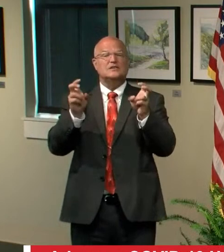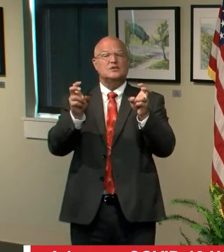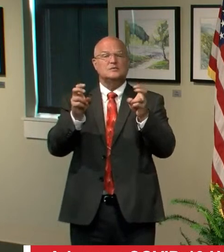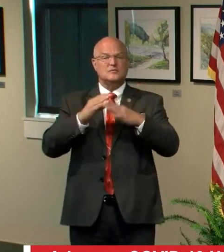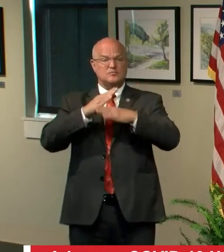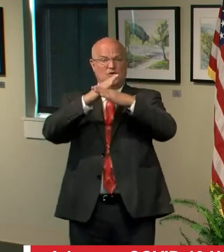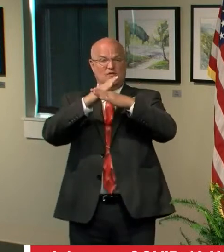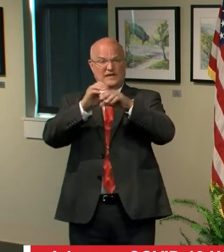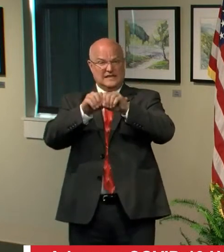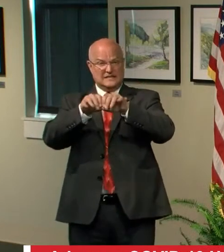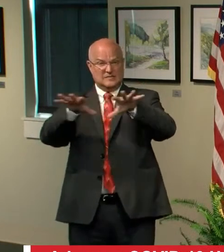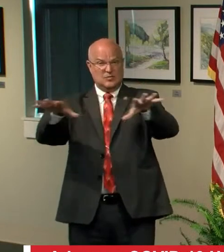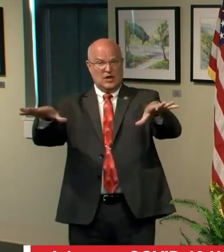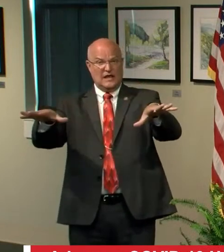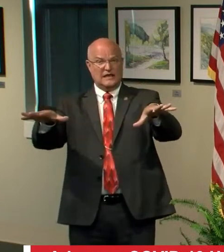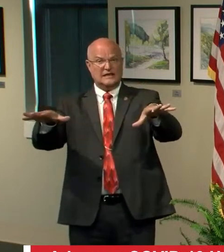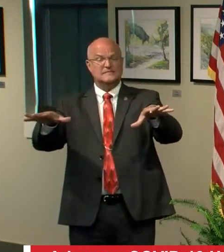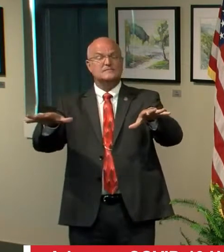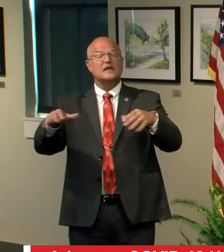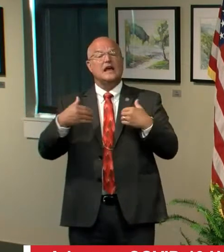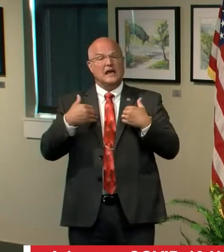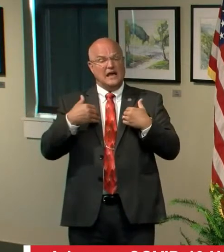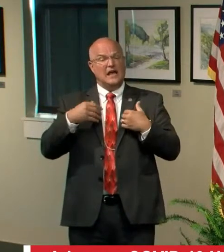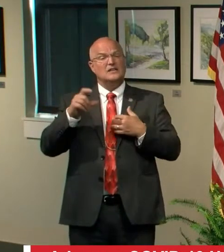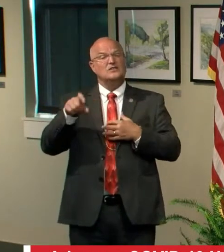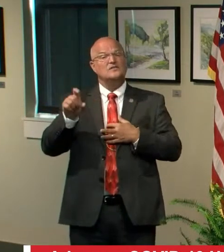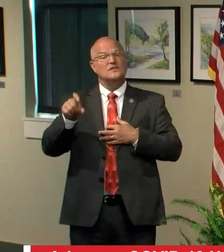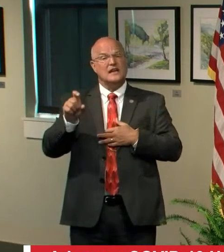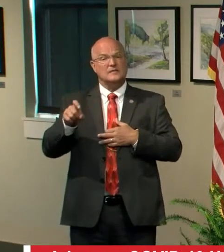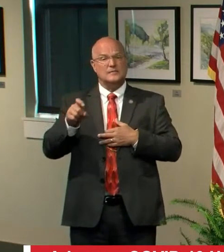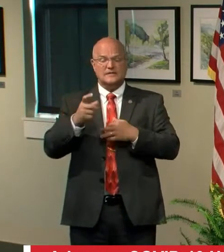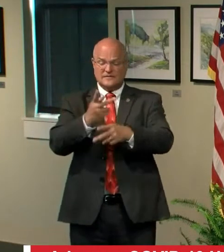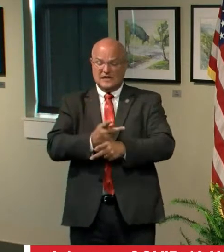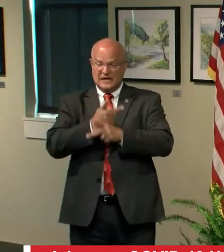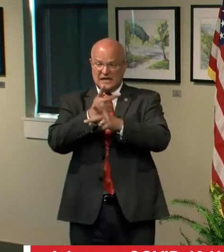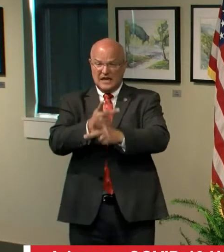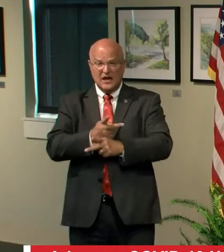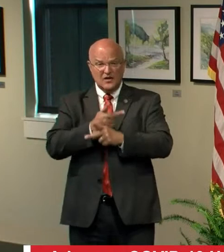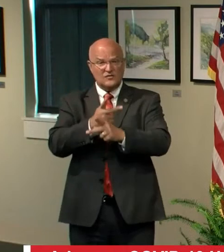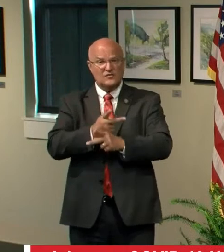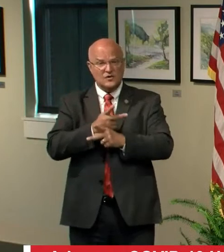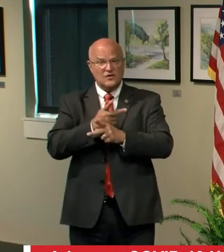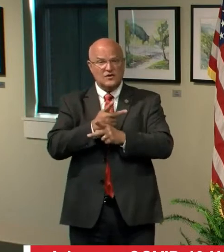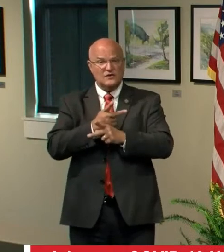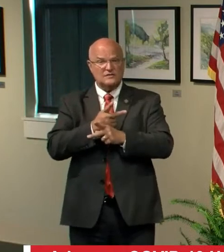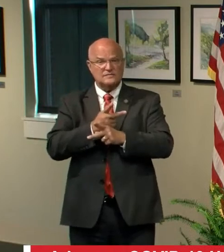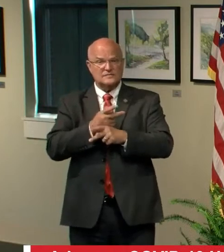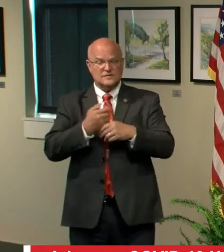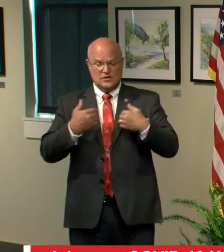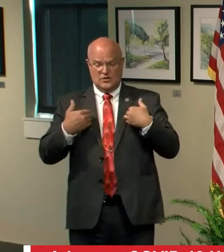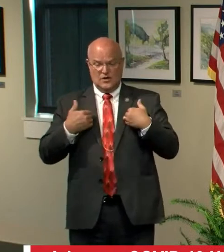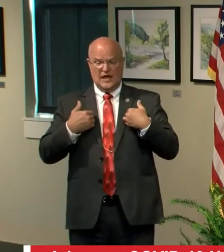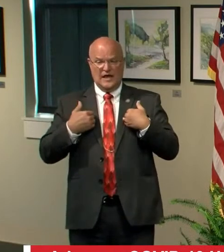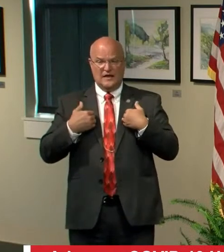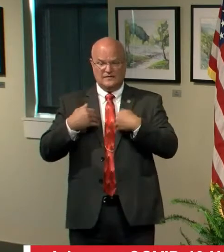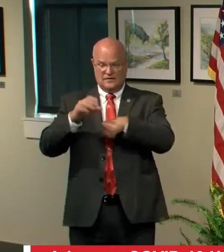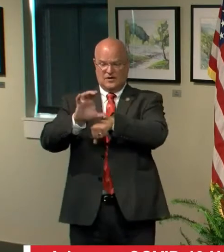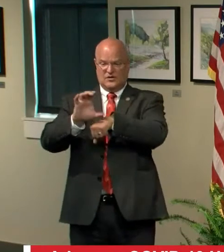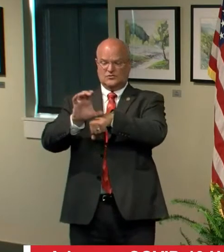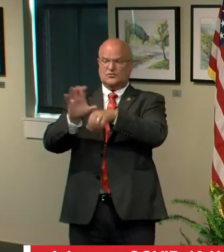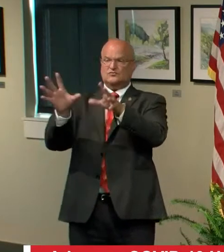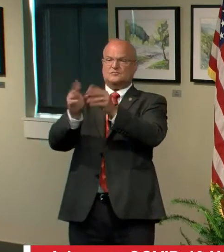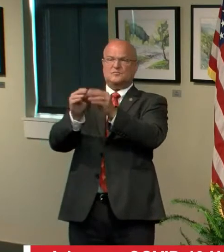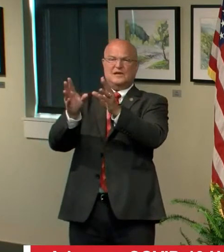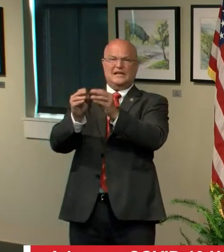of preventing the spread, and you've got to be cautious about, you know, you have a church